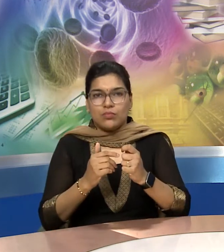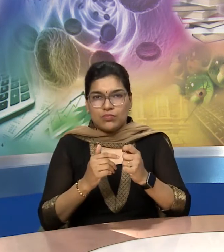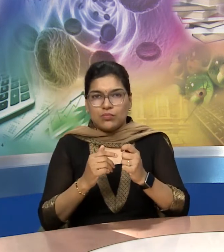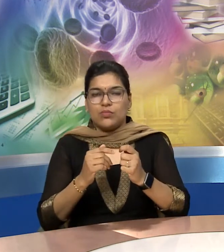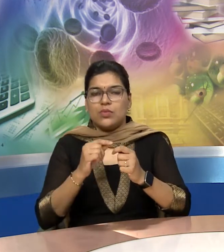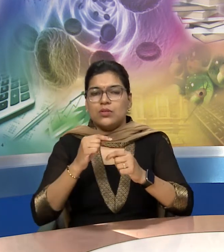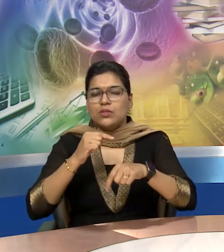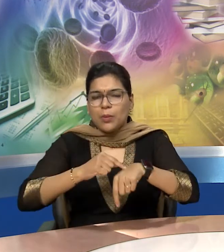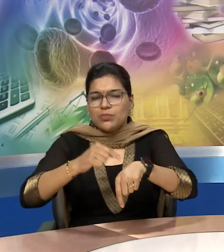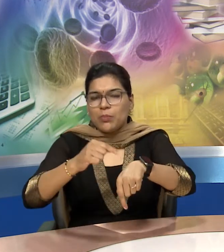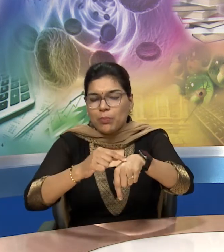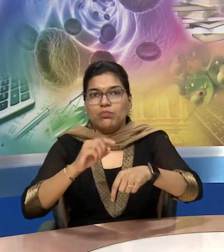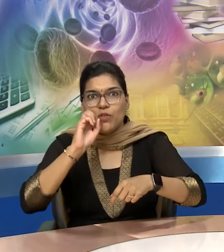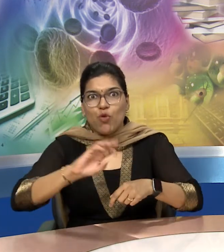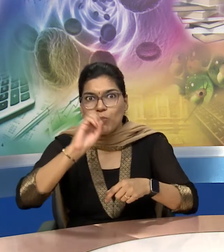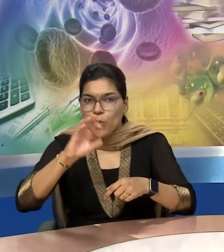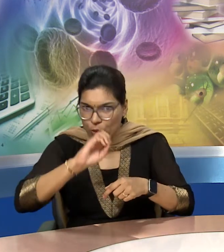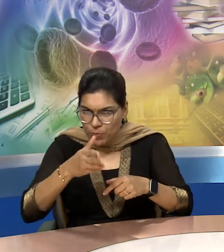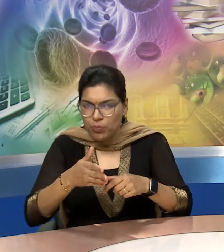and or other materials